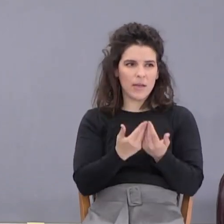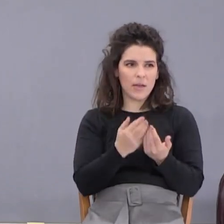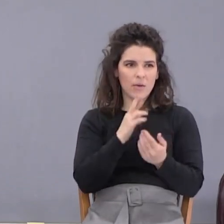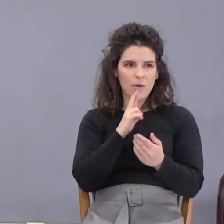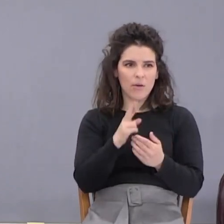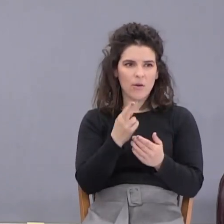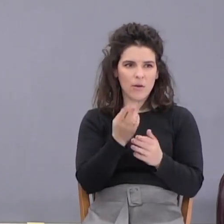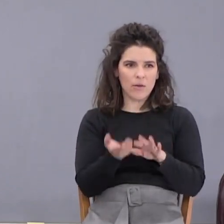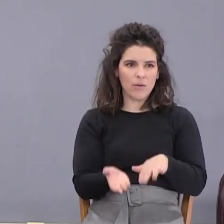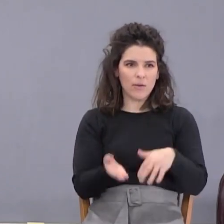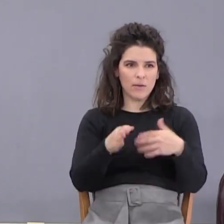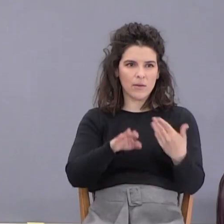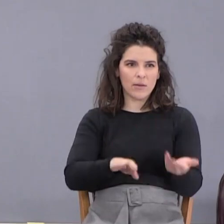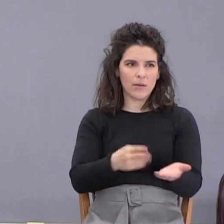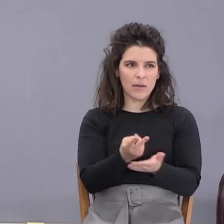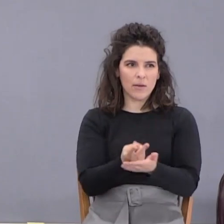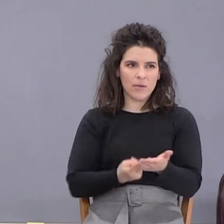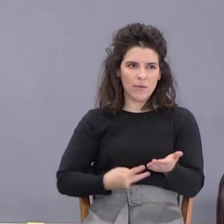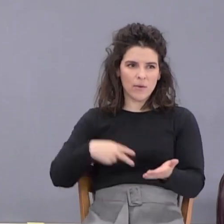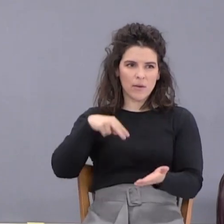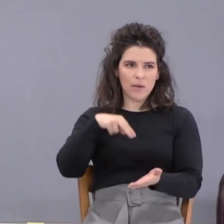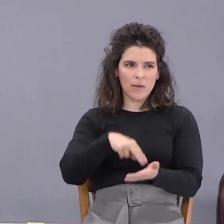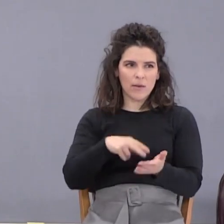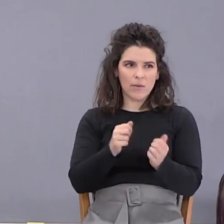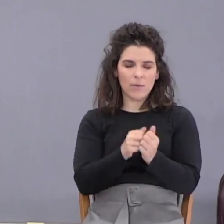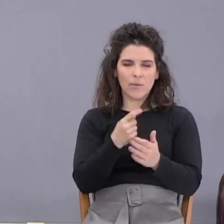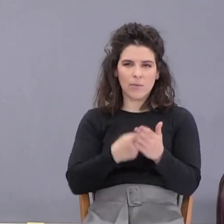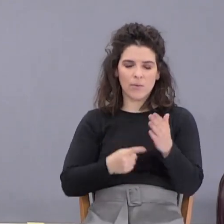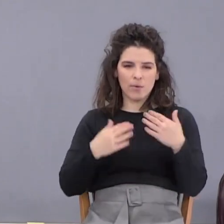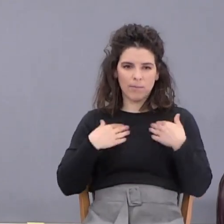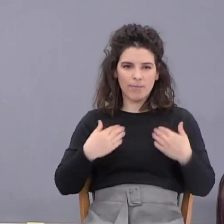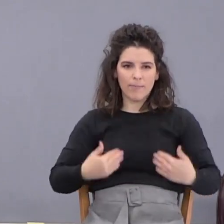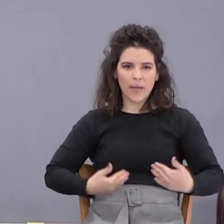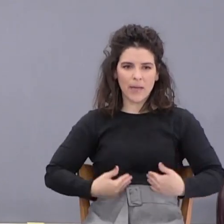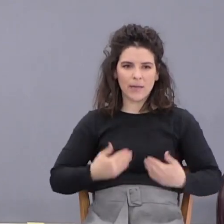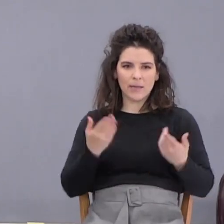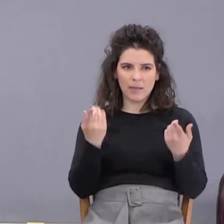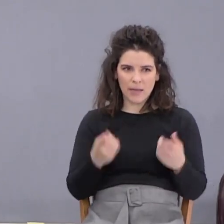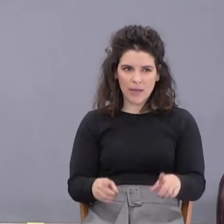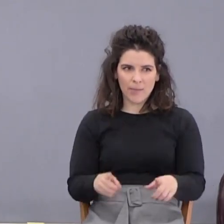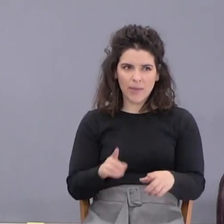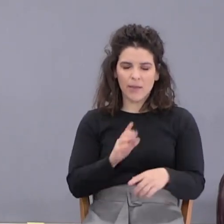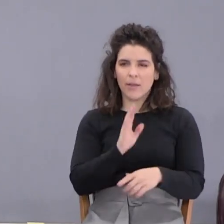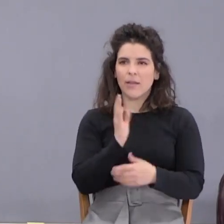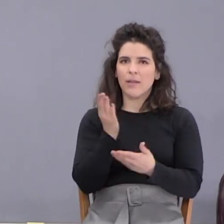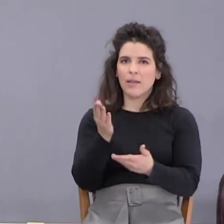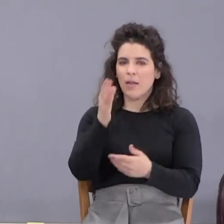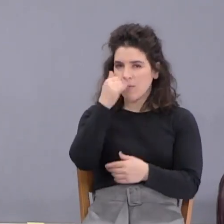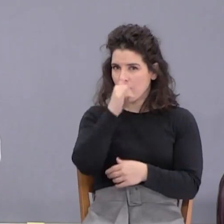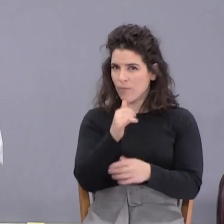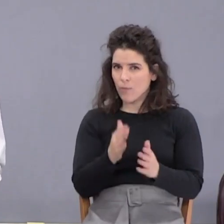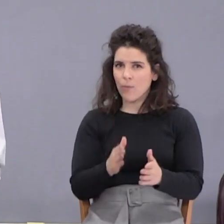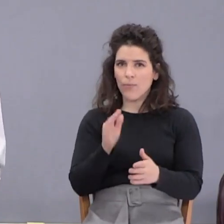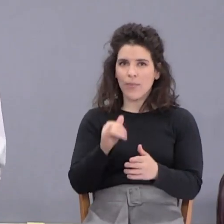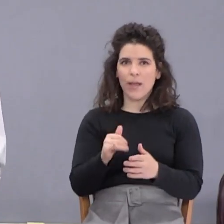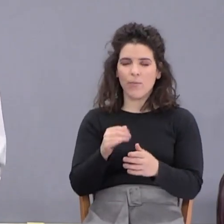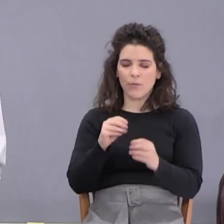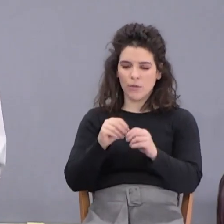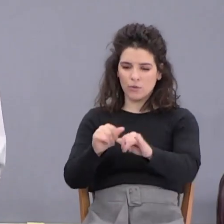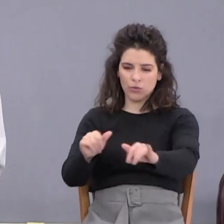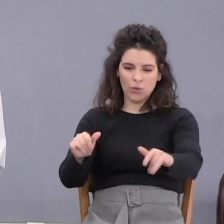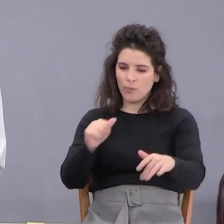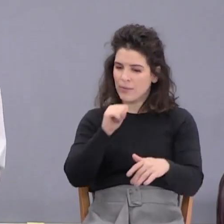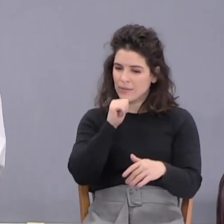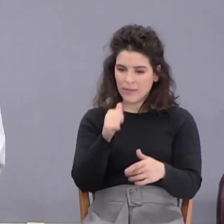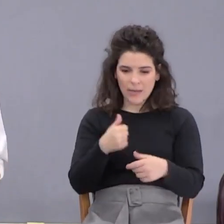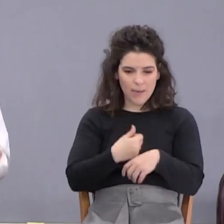dead raised up, and with what body do they come? Thou fool, that which thou sowest is